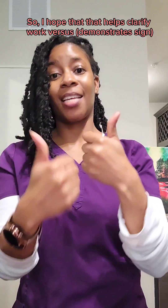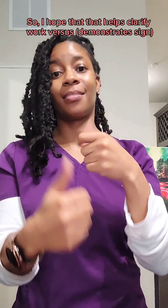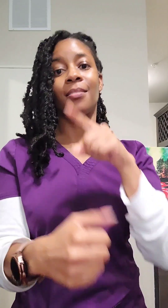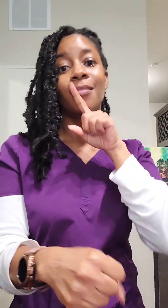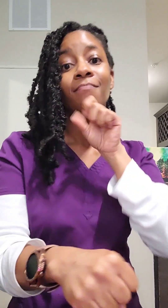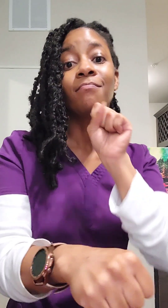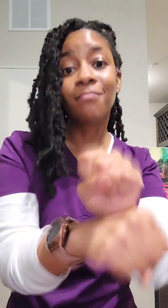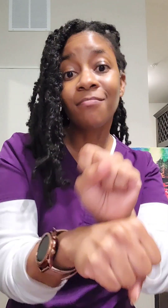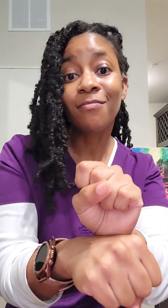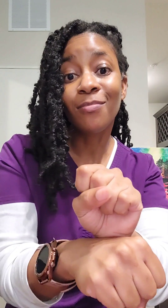versus